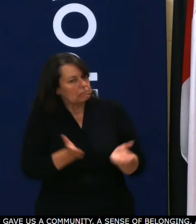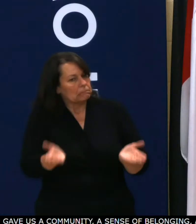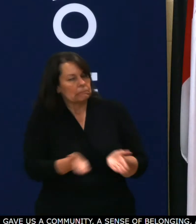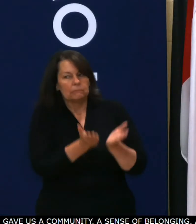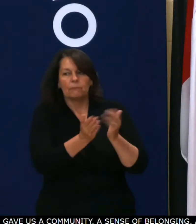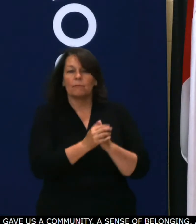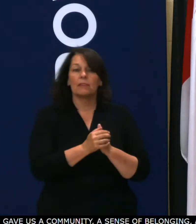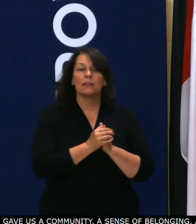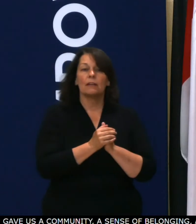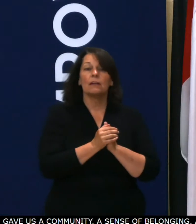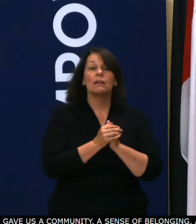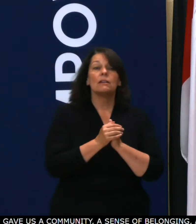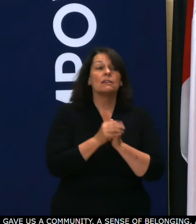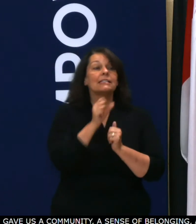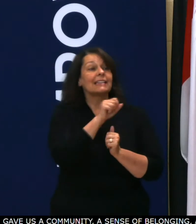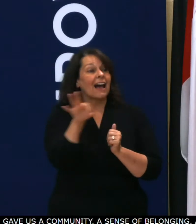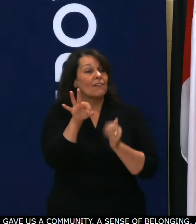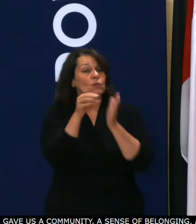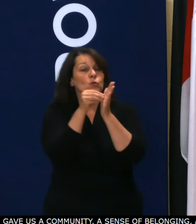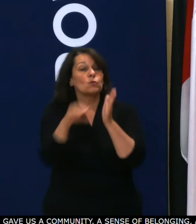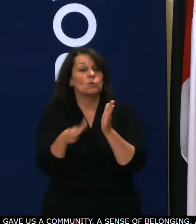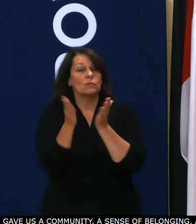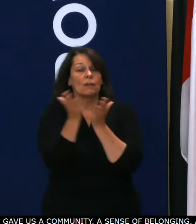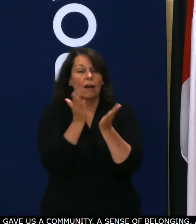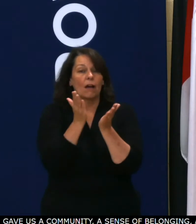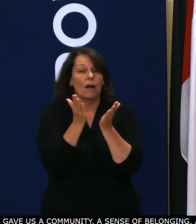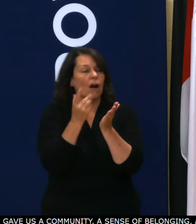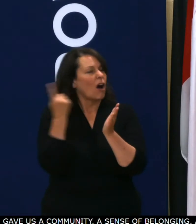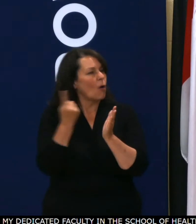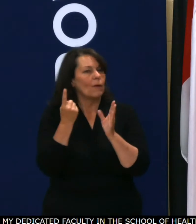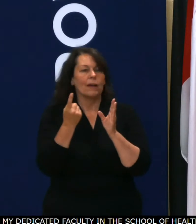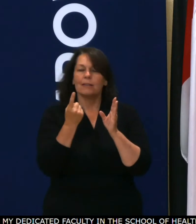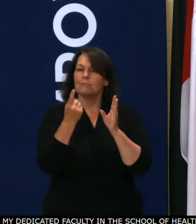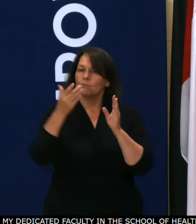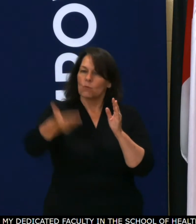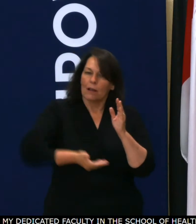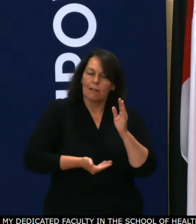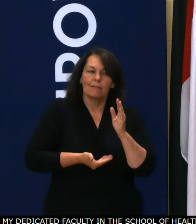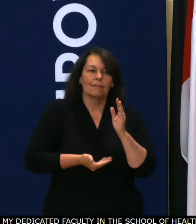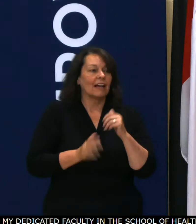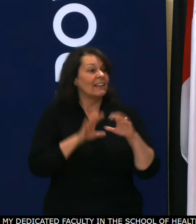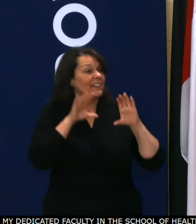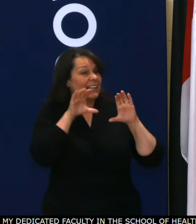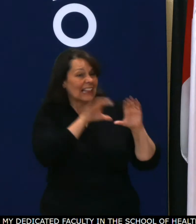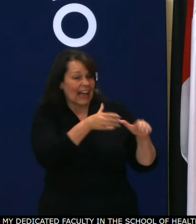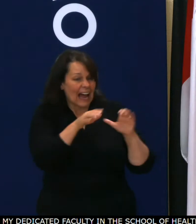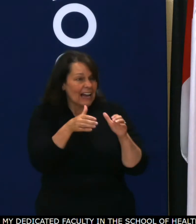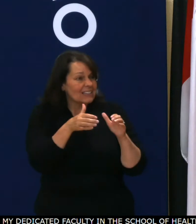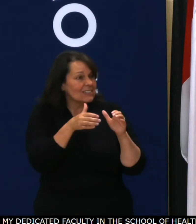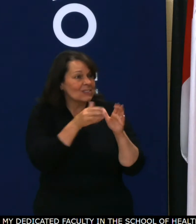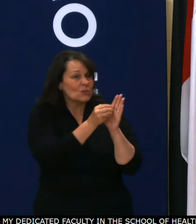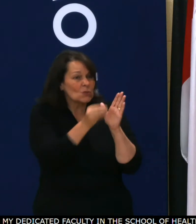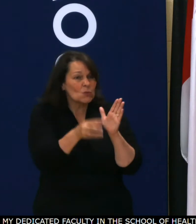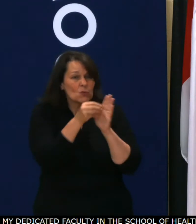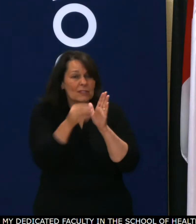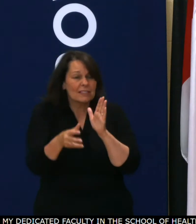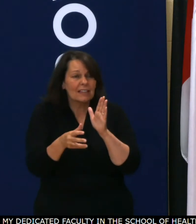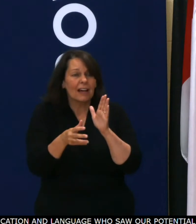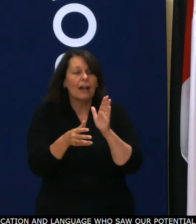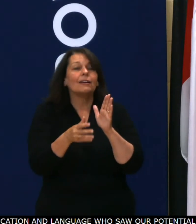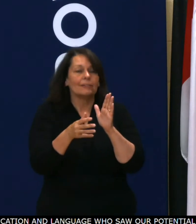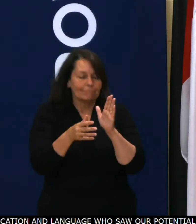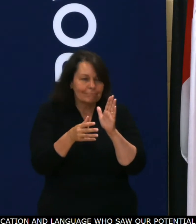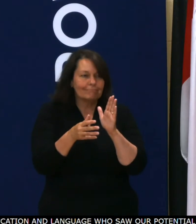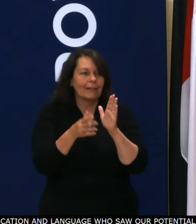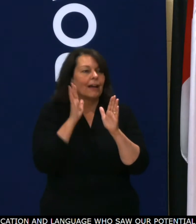of Student Services, who always had an open door. To our classmates who constantly encouraged and reminded us of